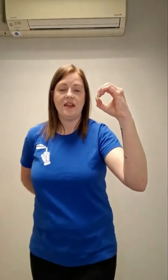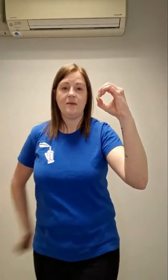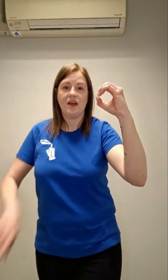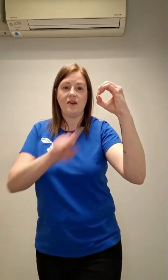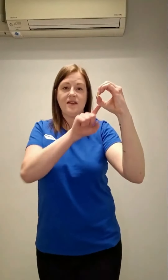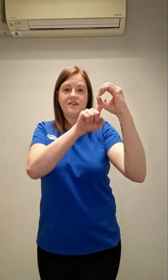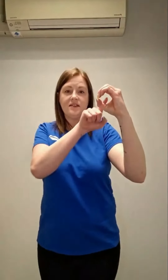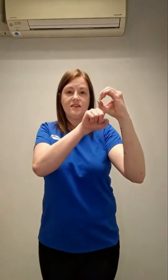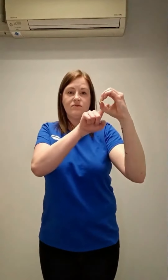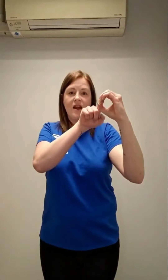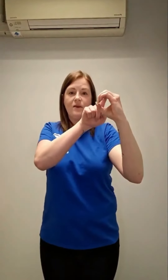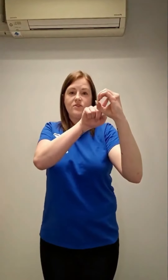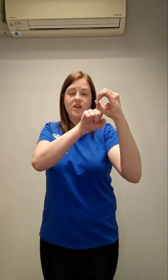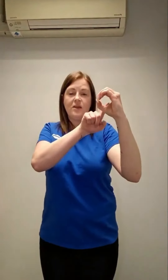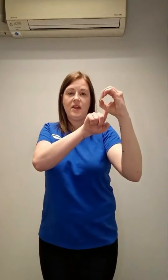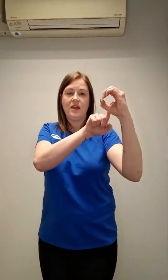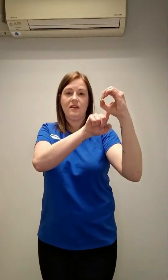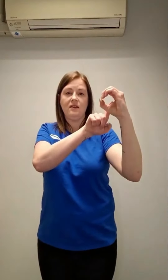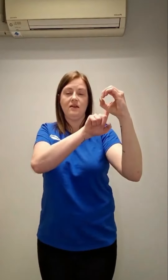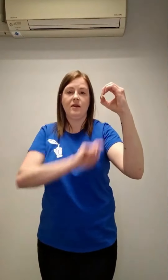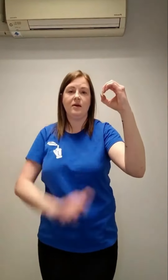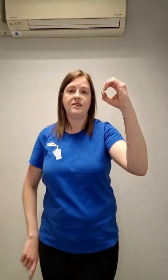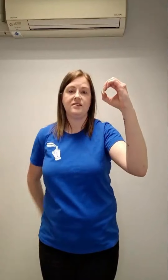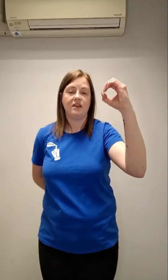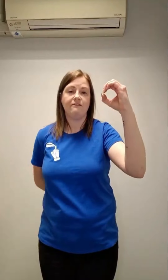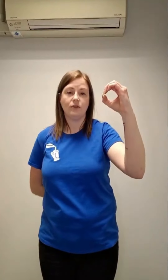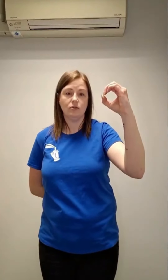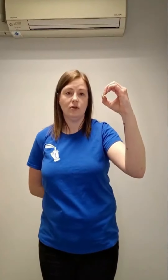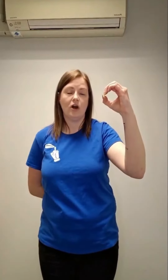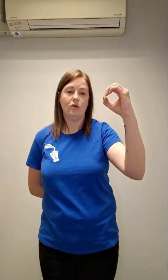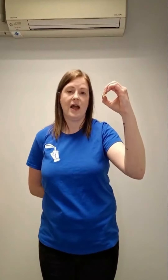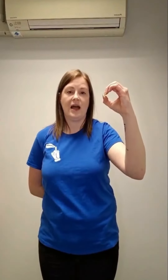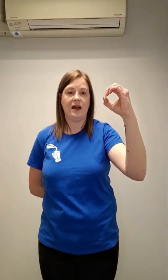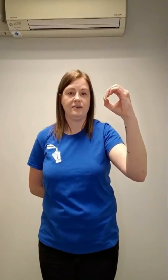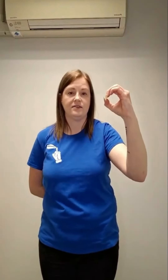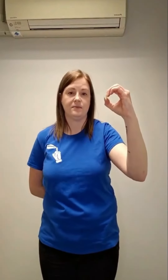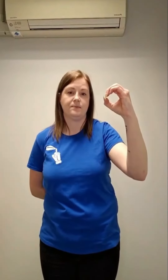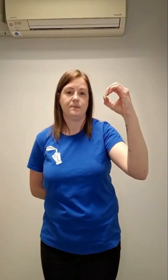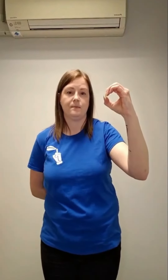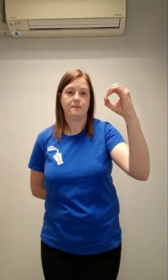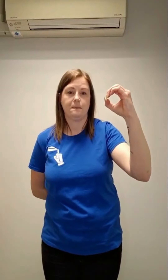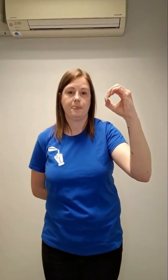that nice round shape here. This is a full O hand.